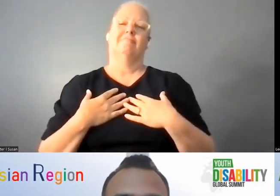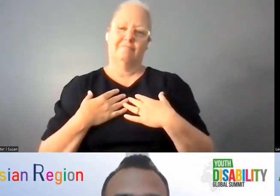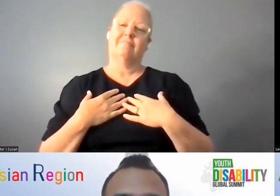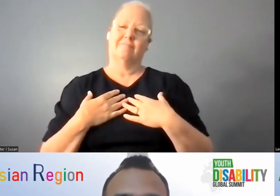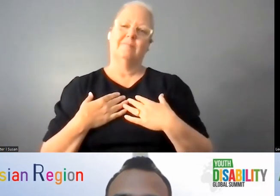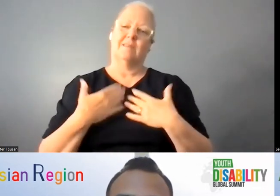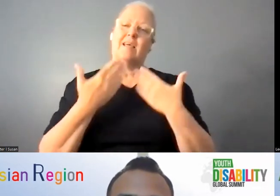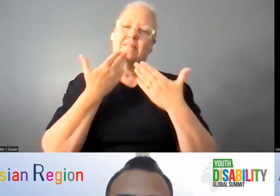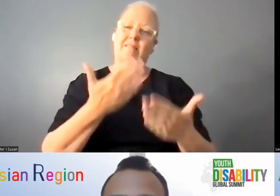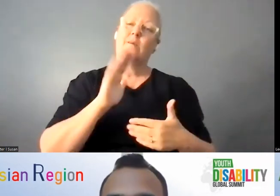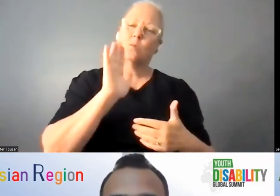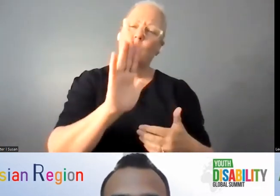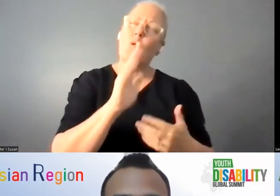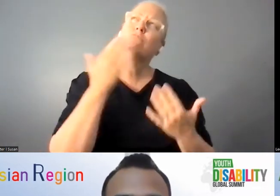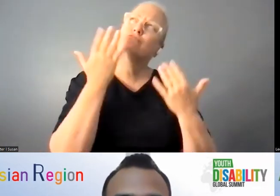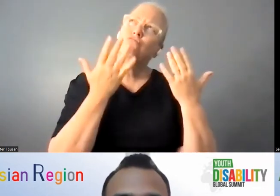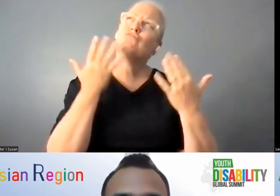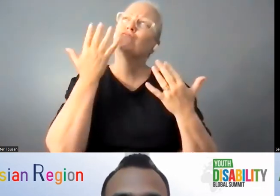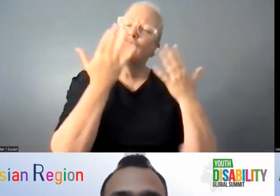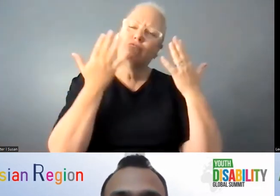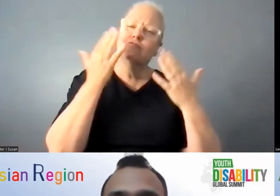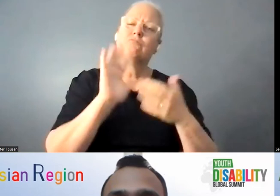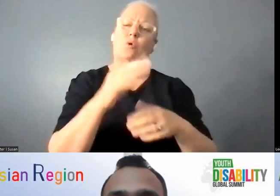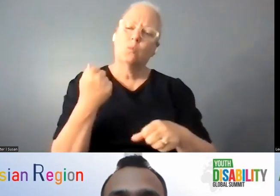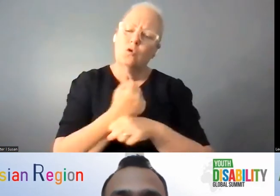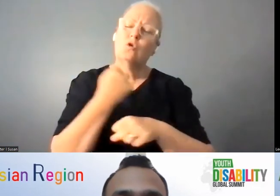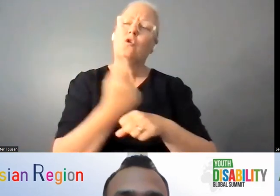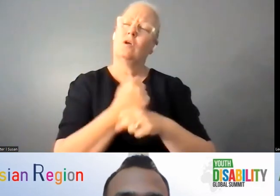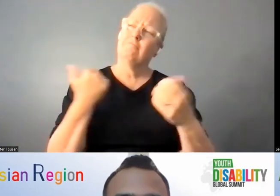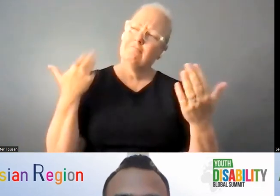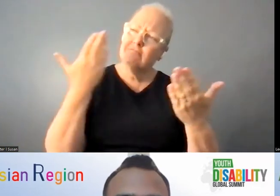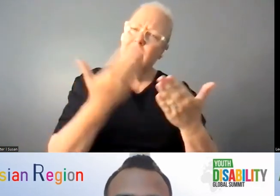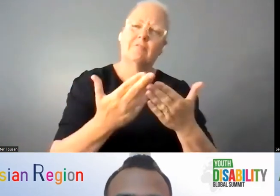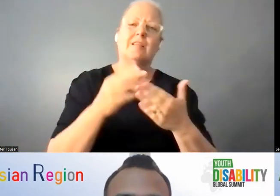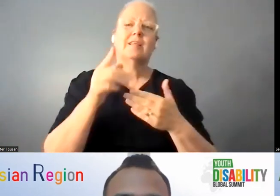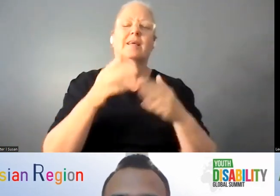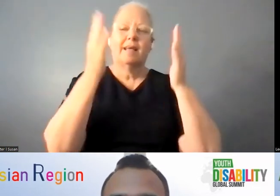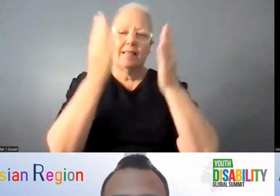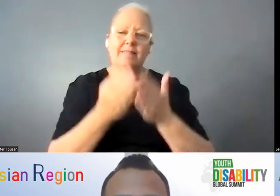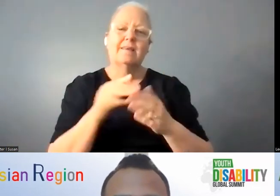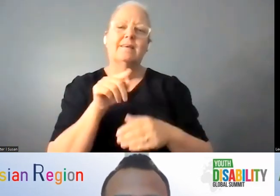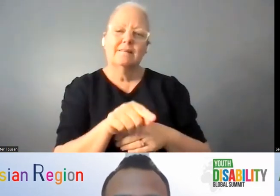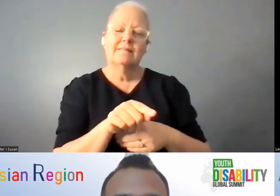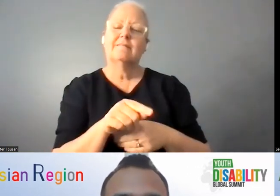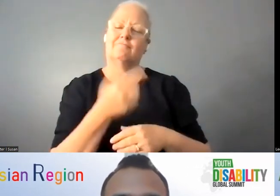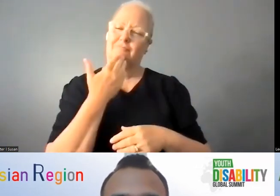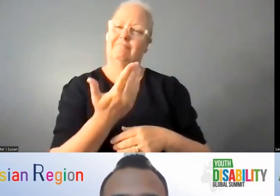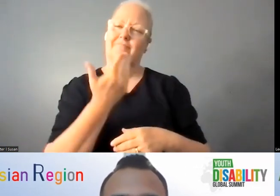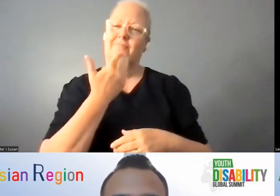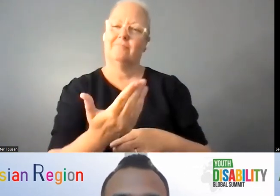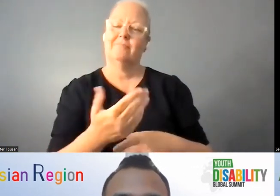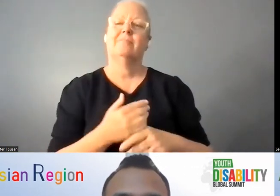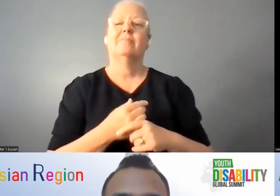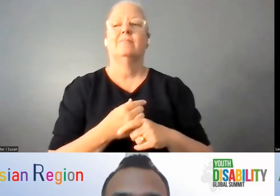on and what work you are doing in India through the Ion Care. Thank you so much for sharing that with